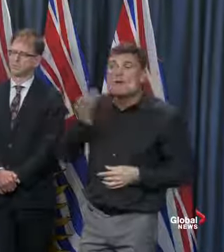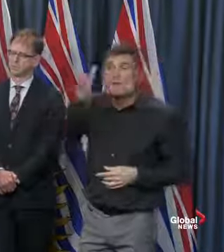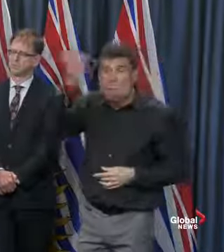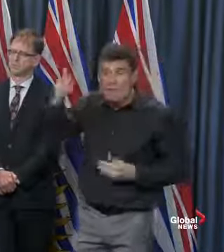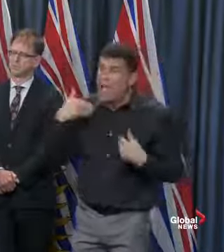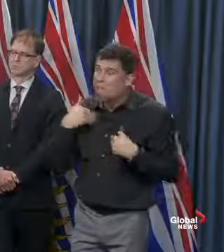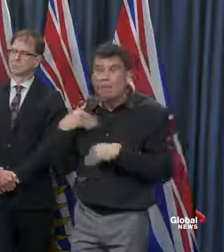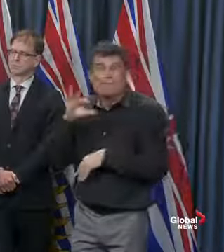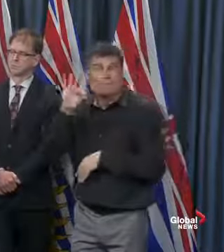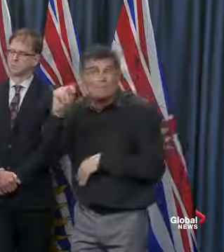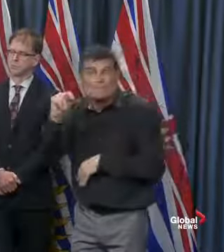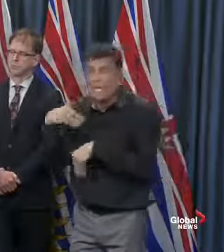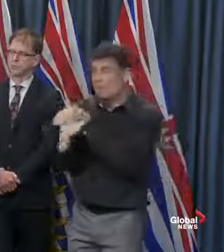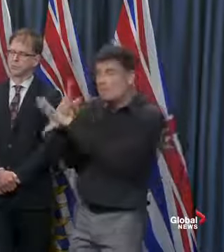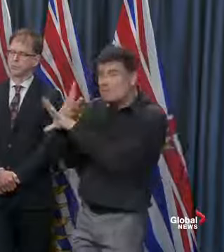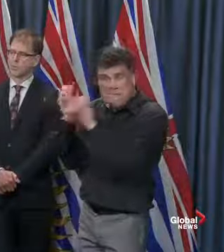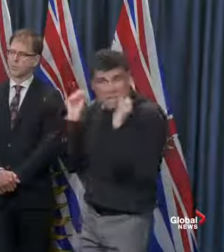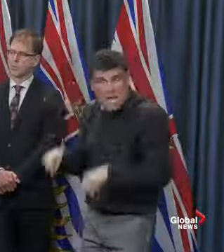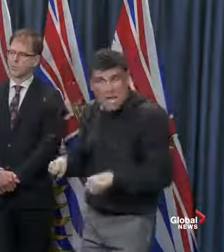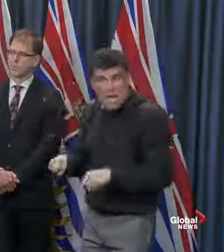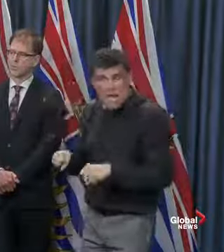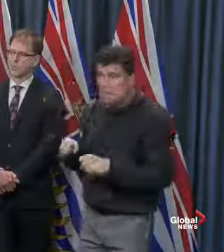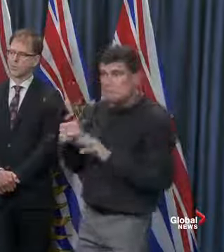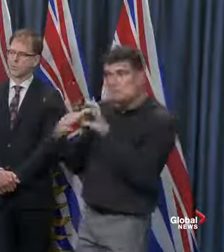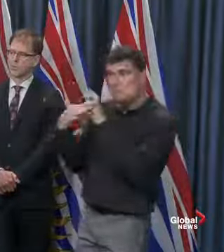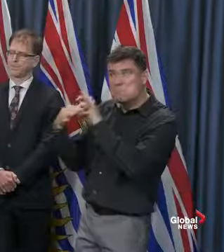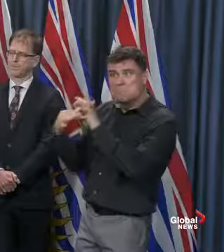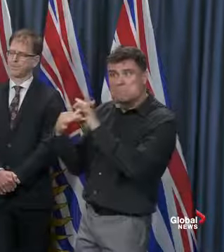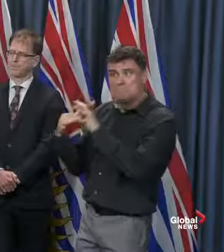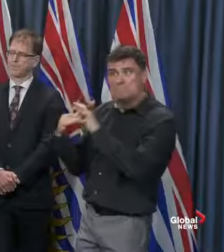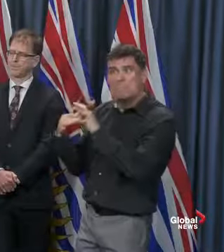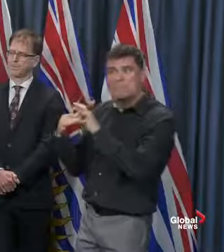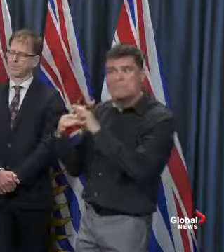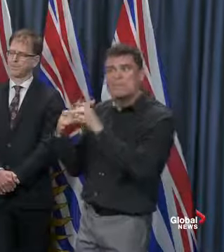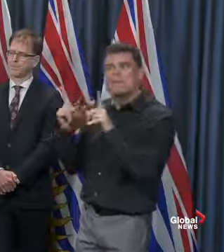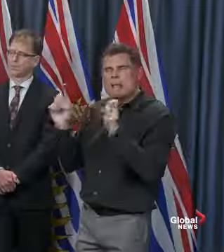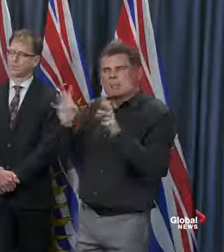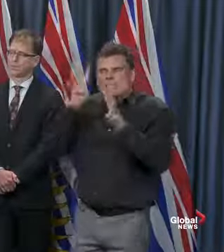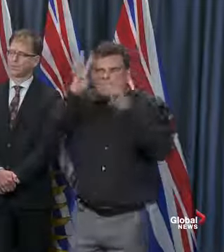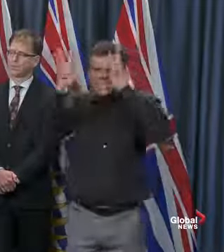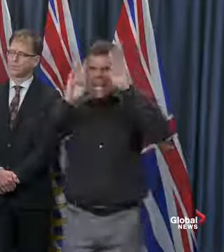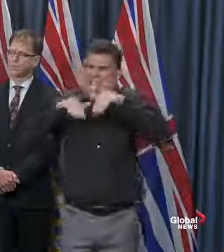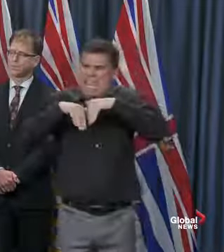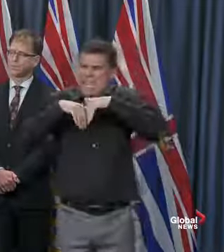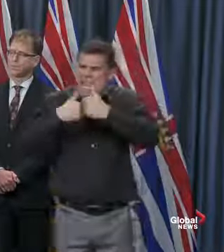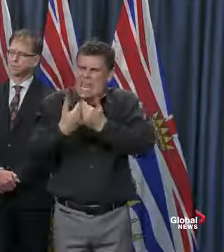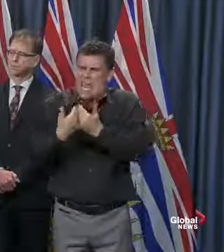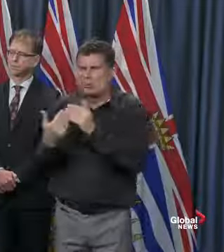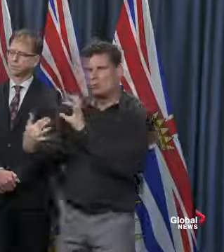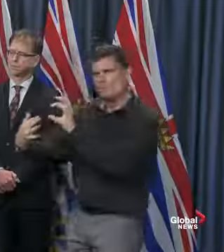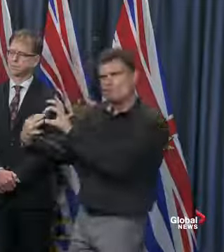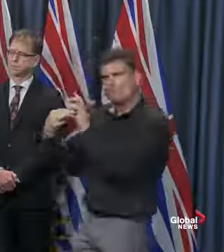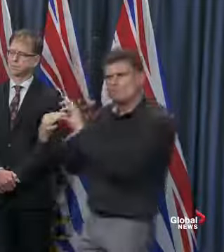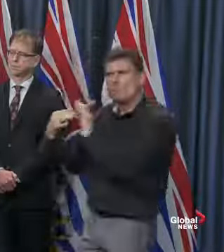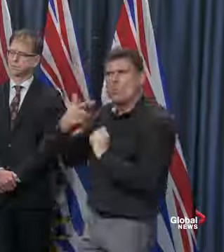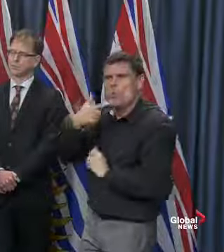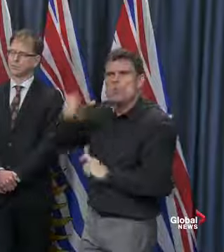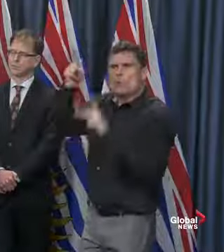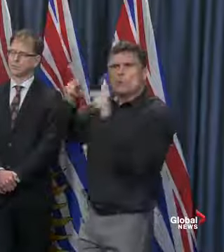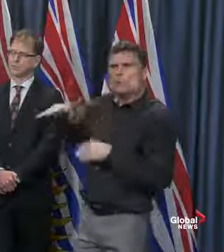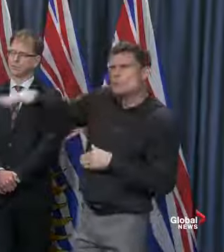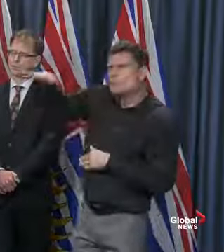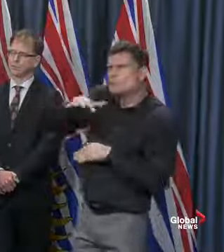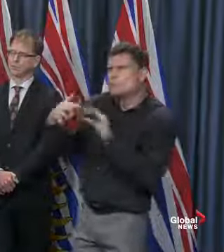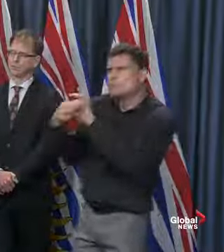be together. So this is a time to look at all of those things, and I would encourage, when we had discussions with our faith-based